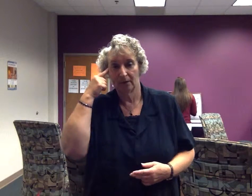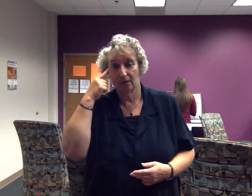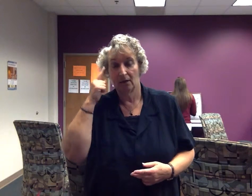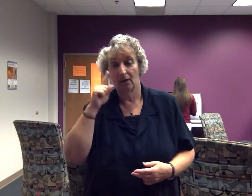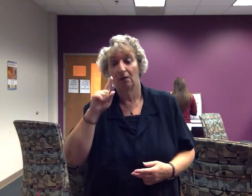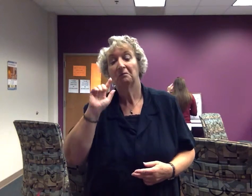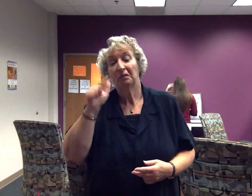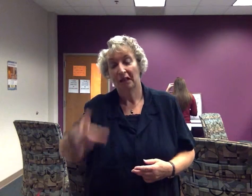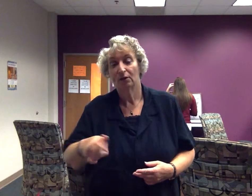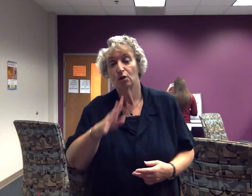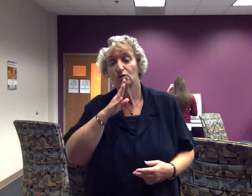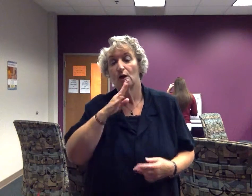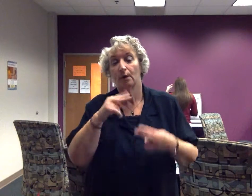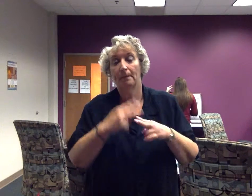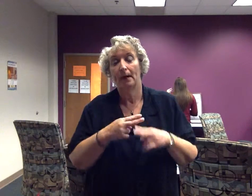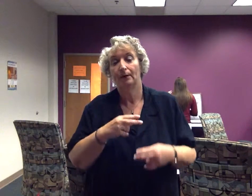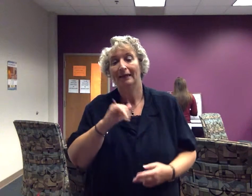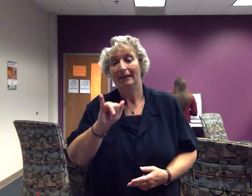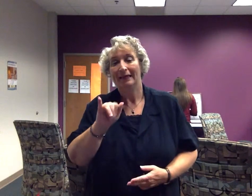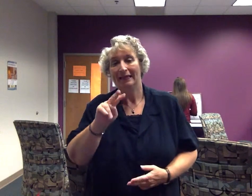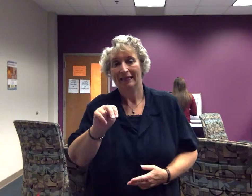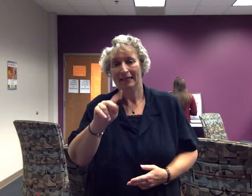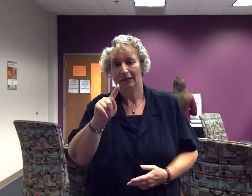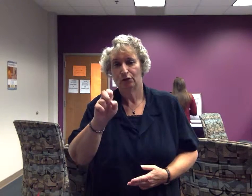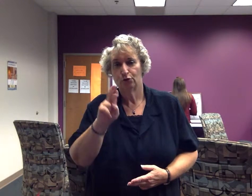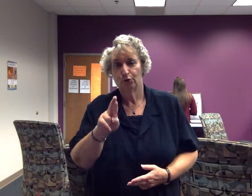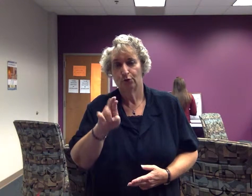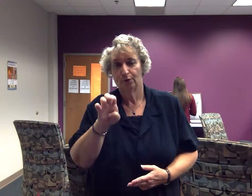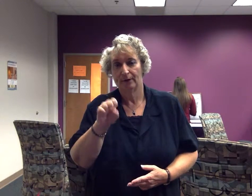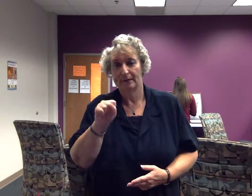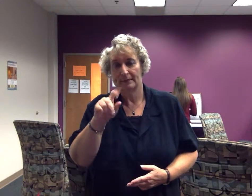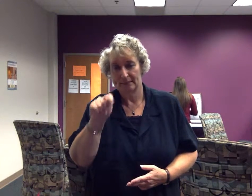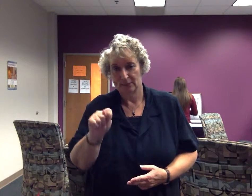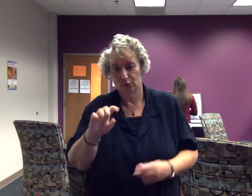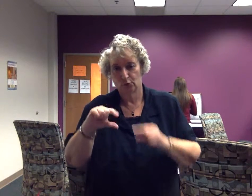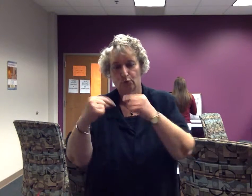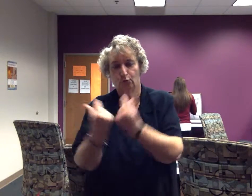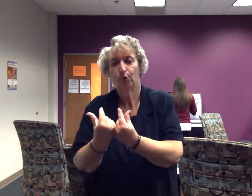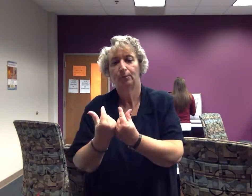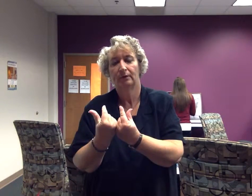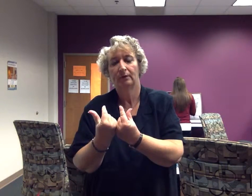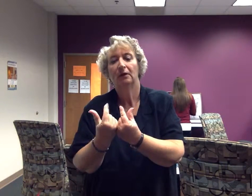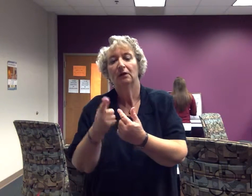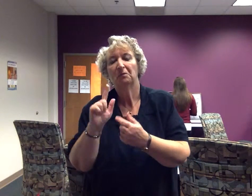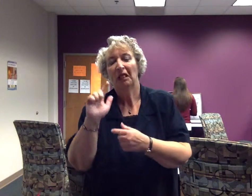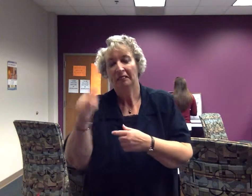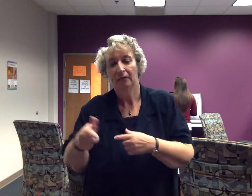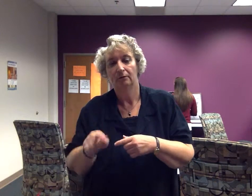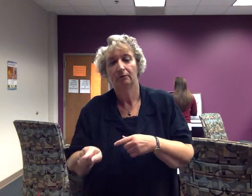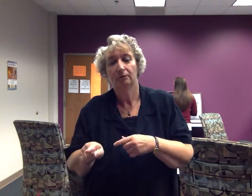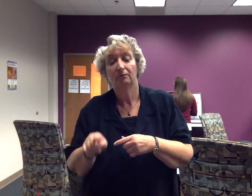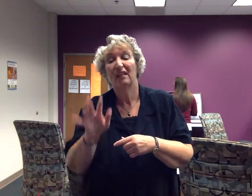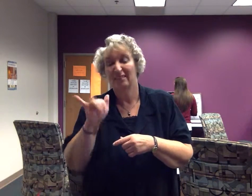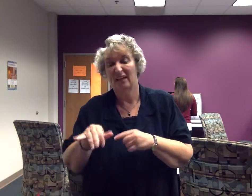When we talk about interest groups later on this year, this is what interest groups are all about. It's hard sometimes for a legislator or for a